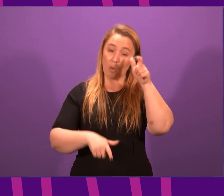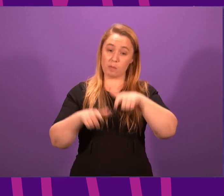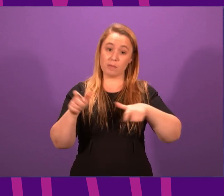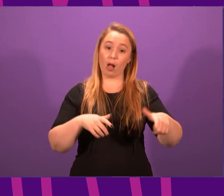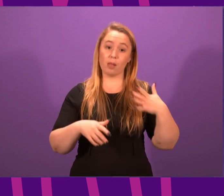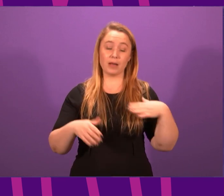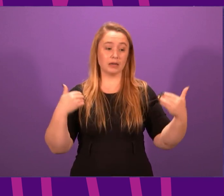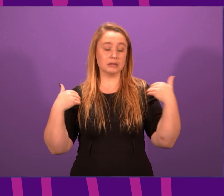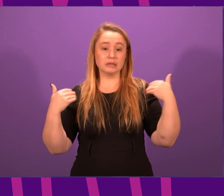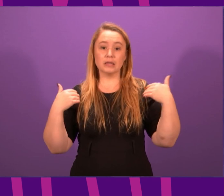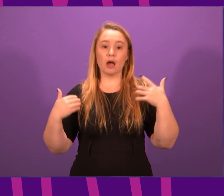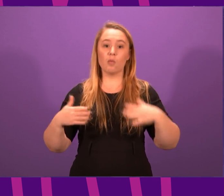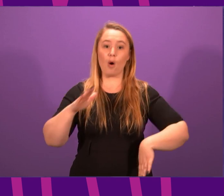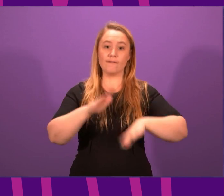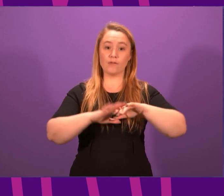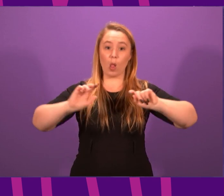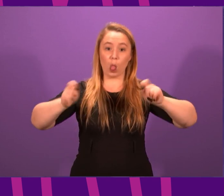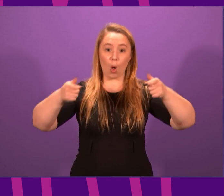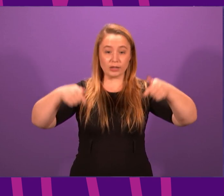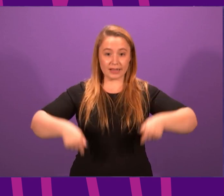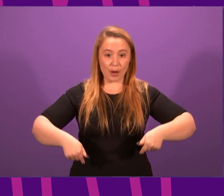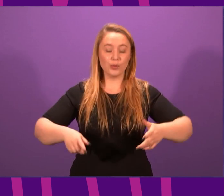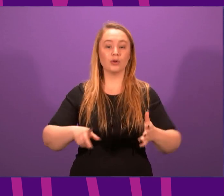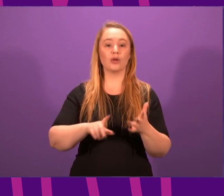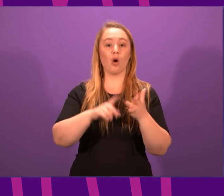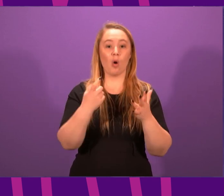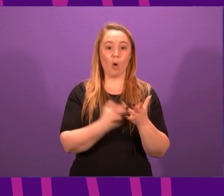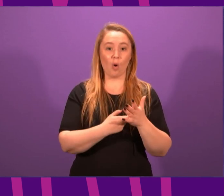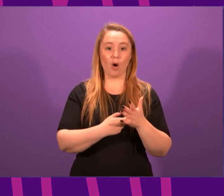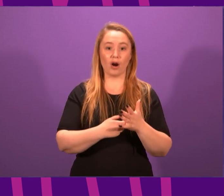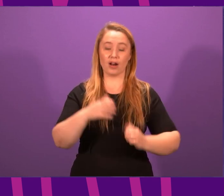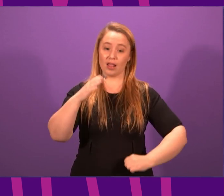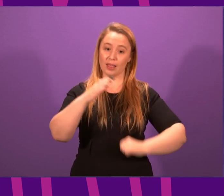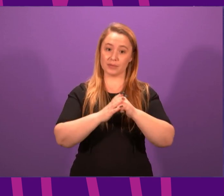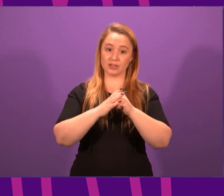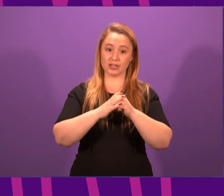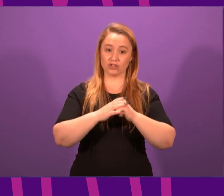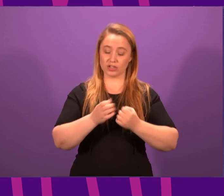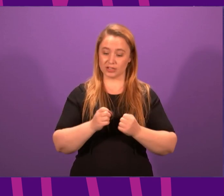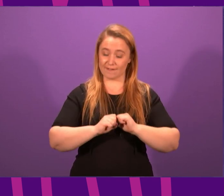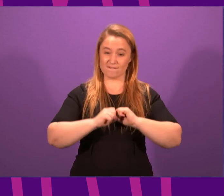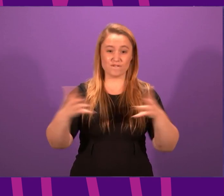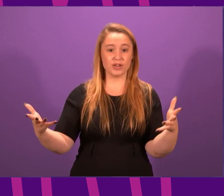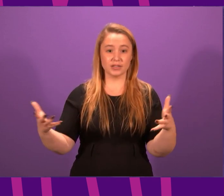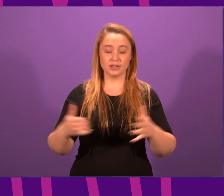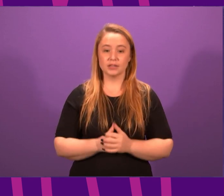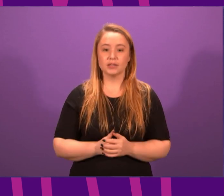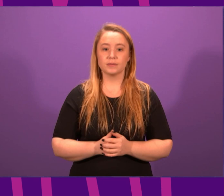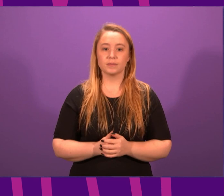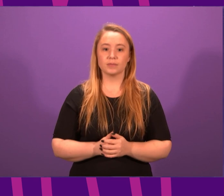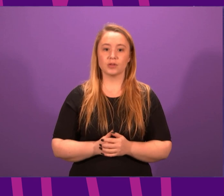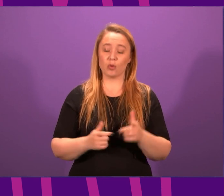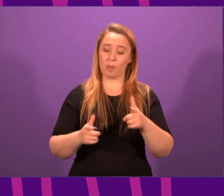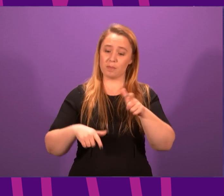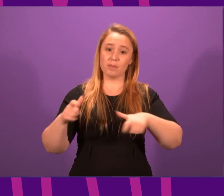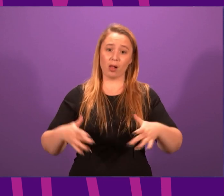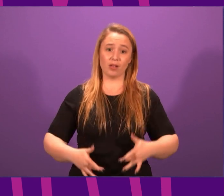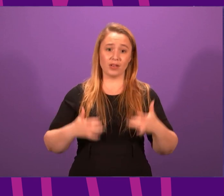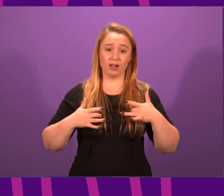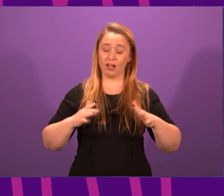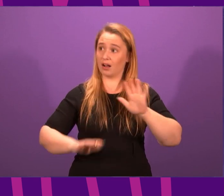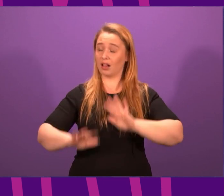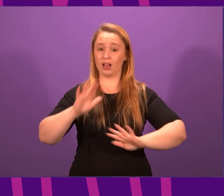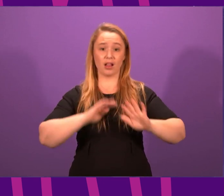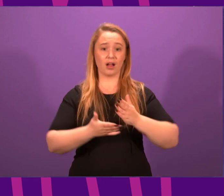lockdown or a complete lifting of all restrictions, and no doubt everything in between. Folk are exhausted and often bewildered. The Scottish Government